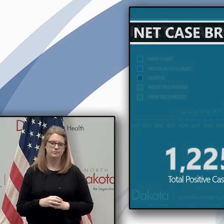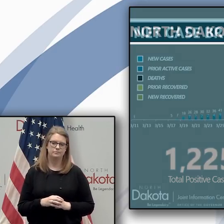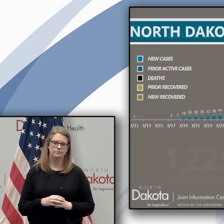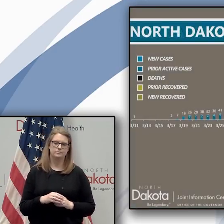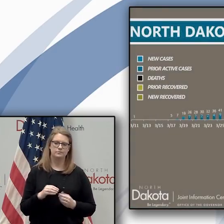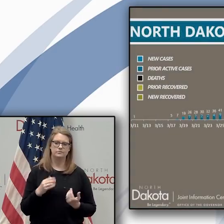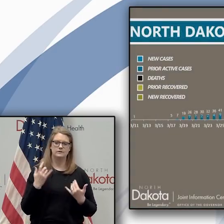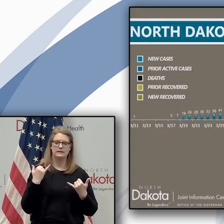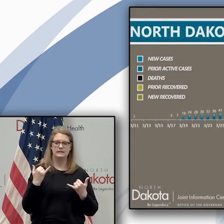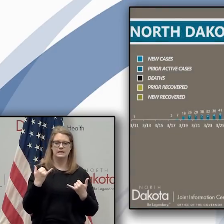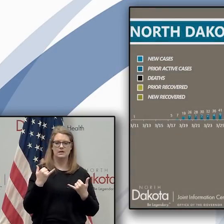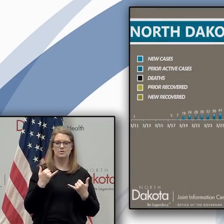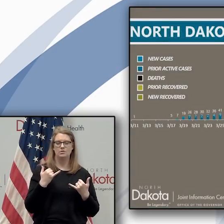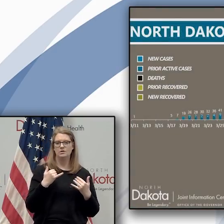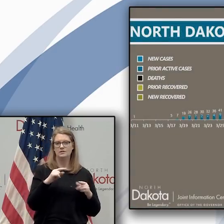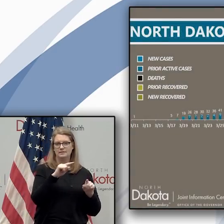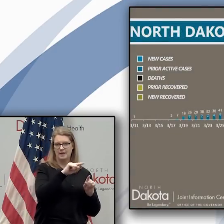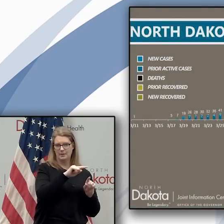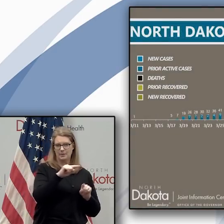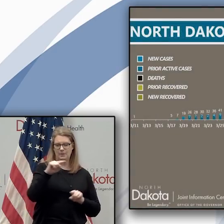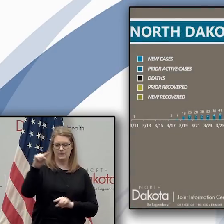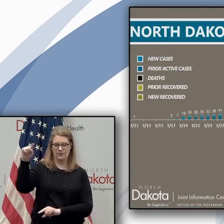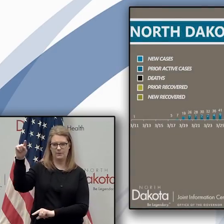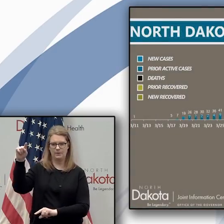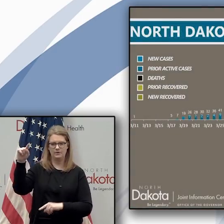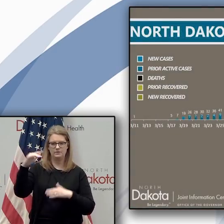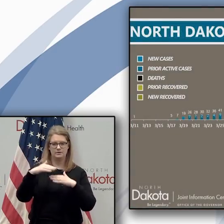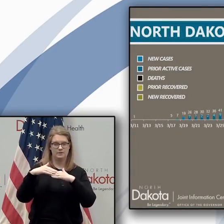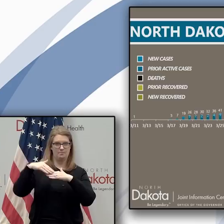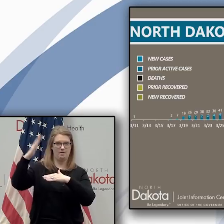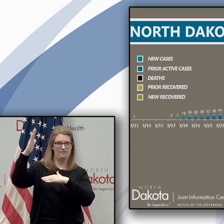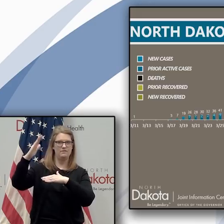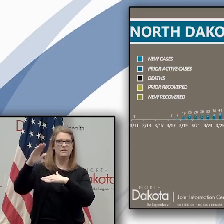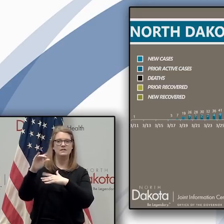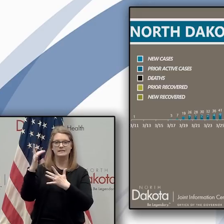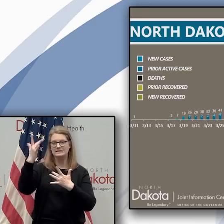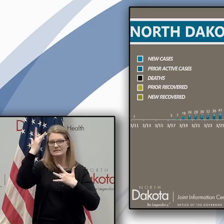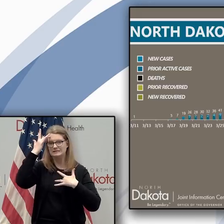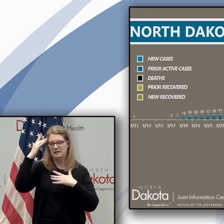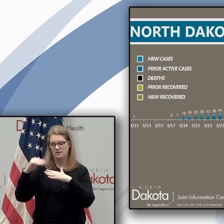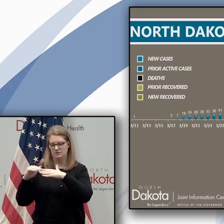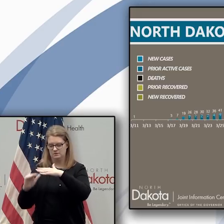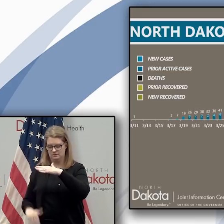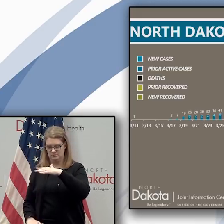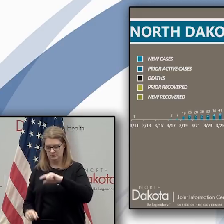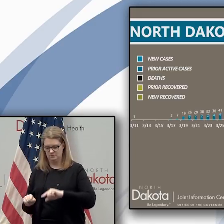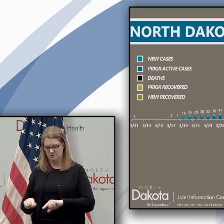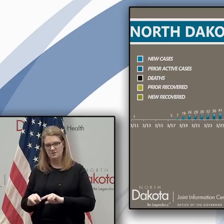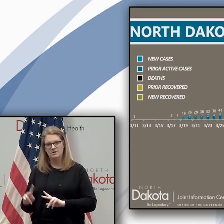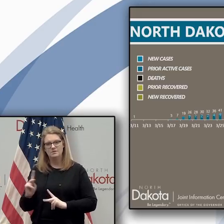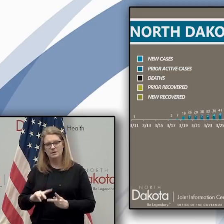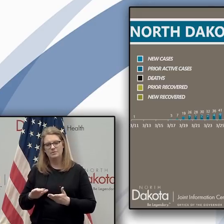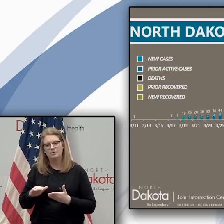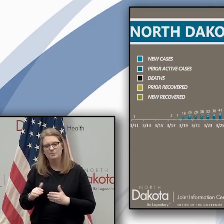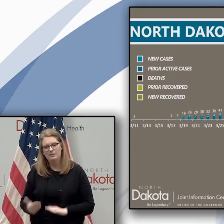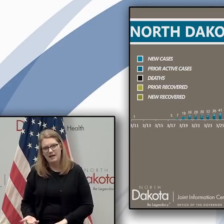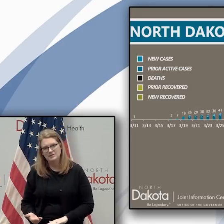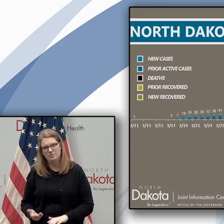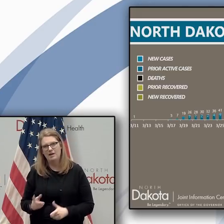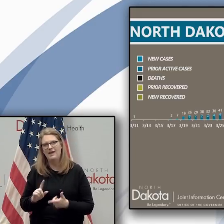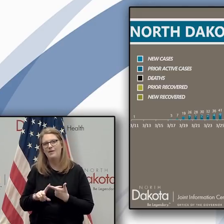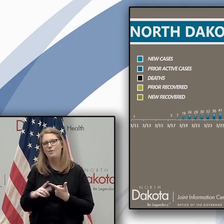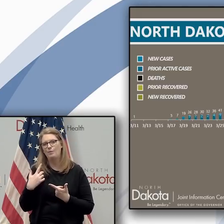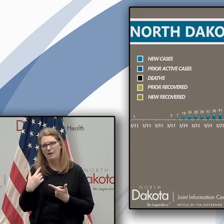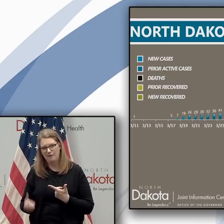case trends, again, on the slide, where above the line is the actives and below the line is people who've passed away or who